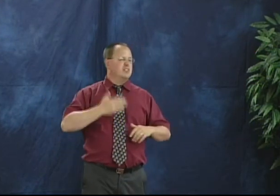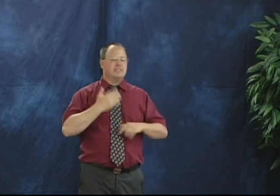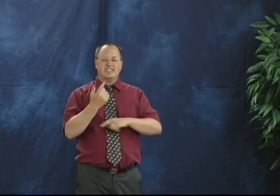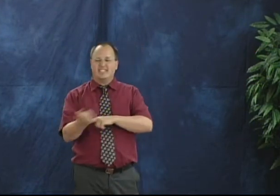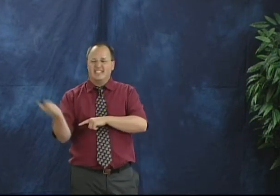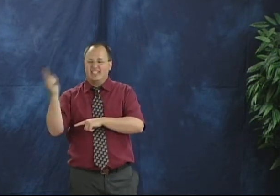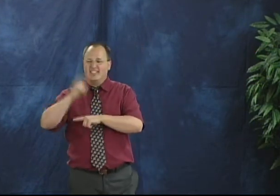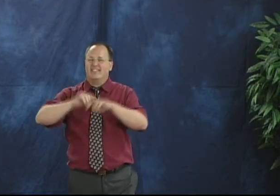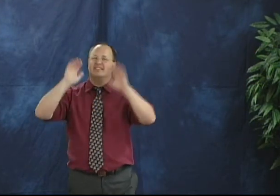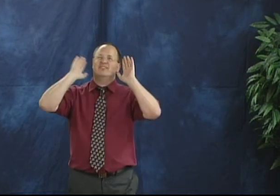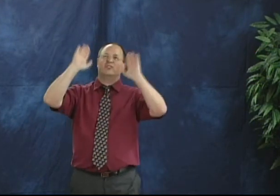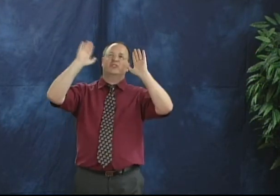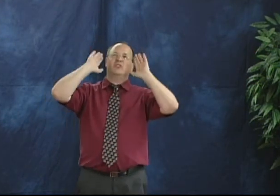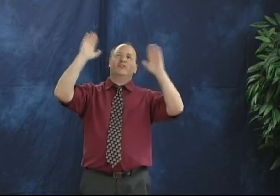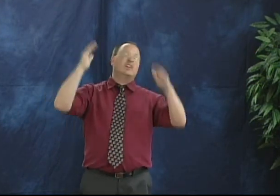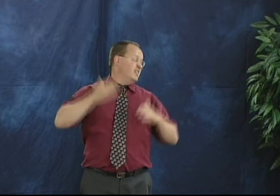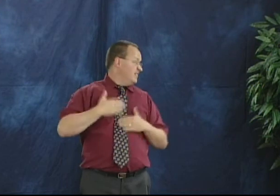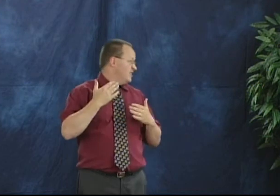oh happy day,